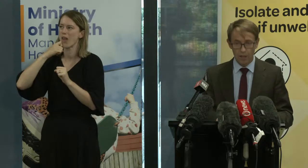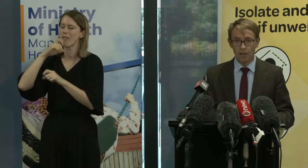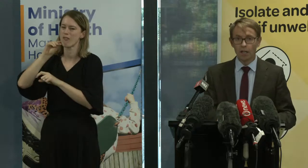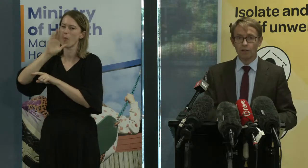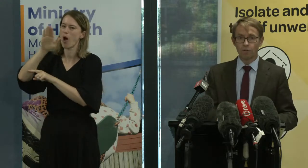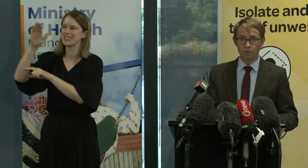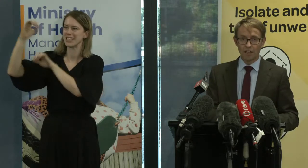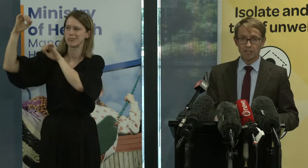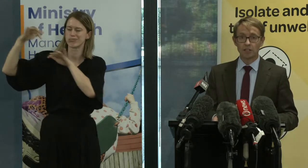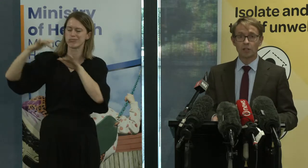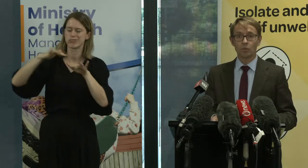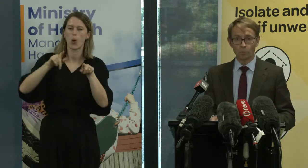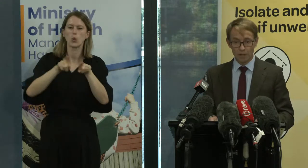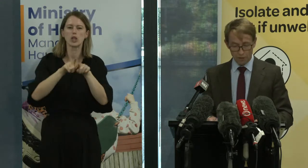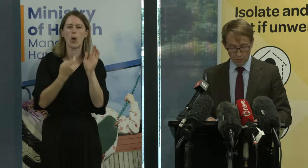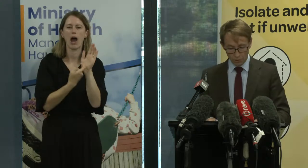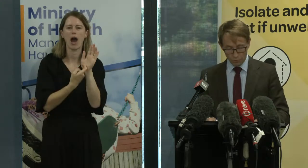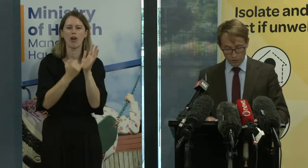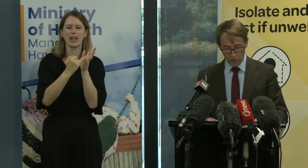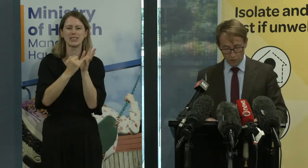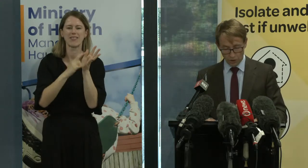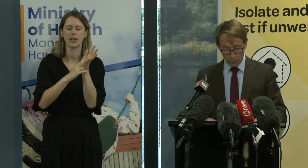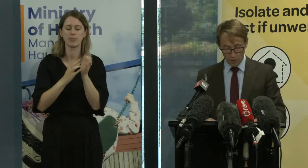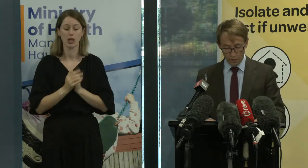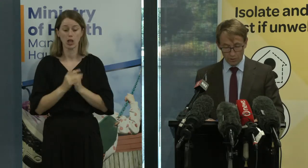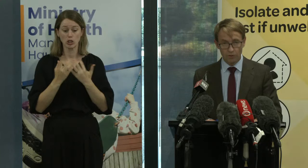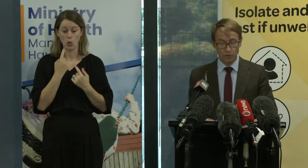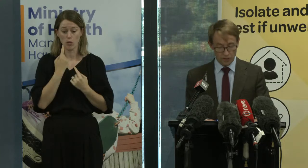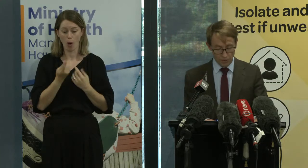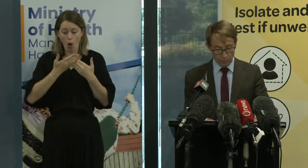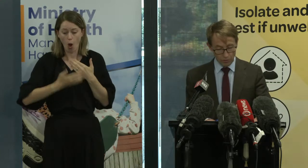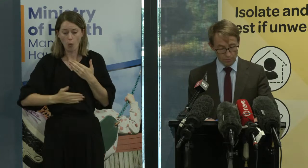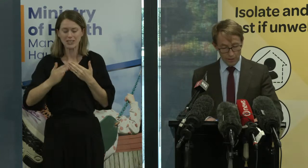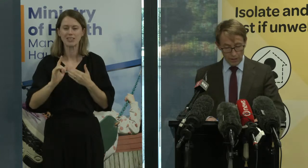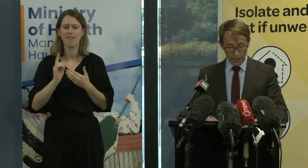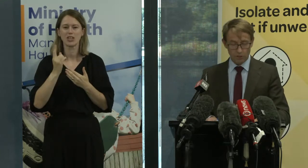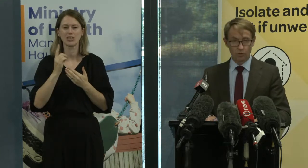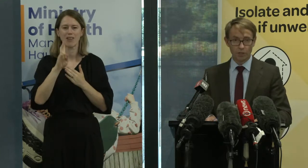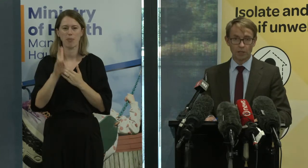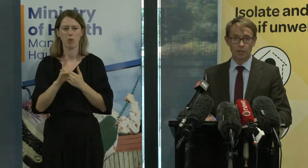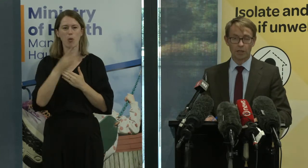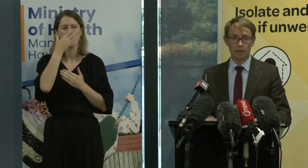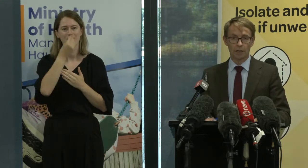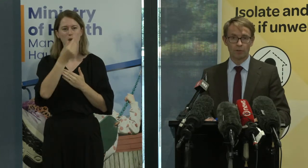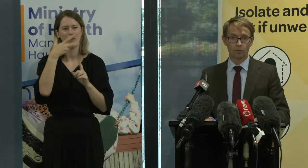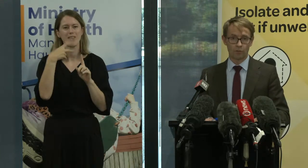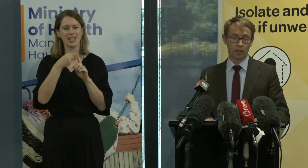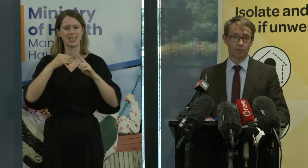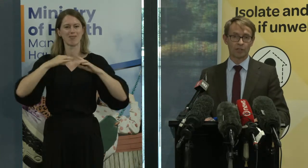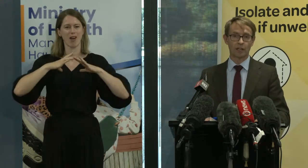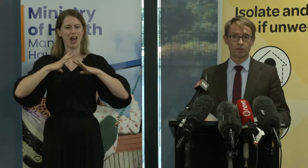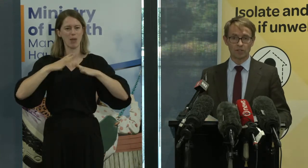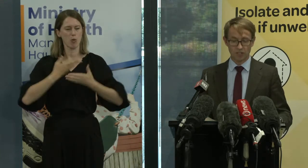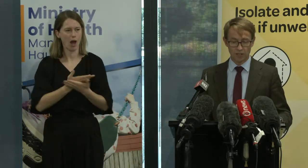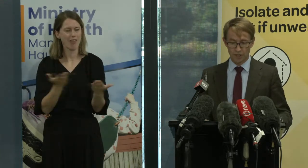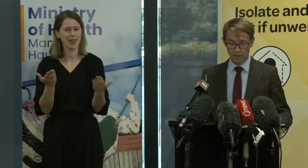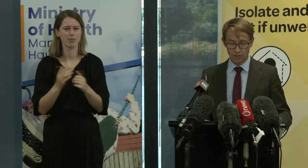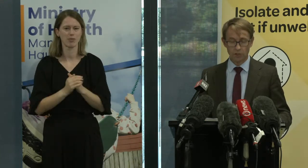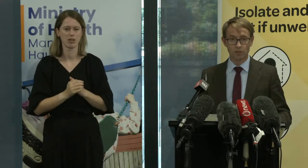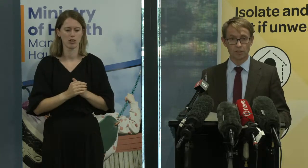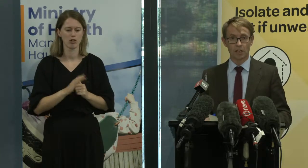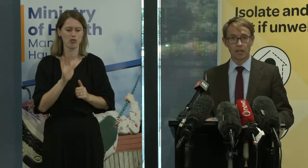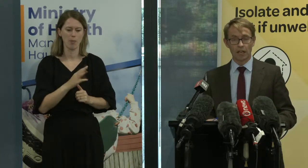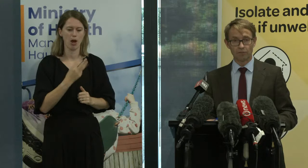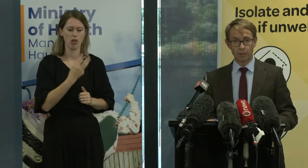RSV. Flu vaccine will be available from tomorrow, the 1st of April, and already around